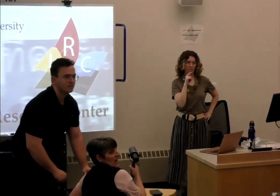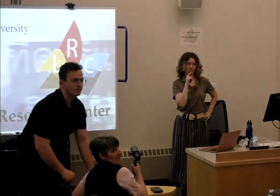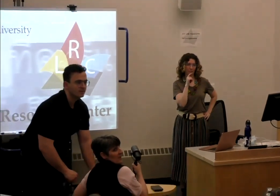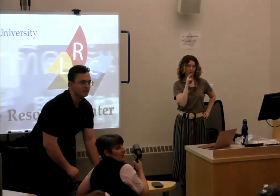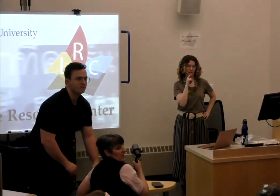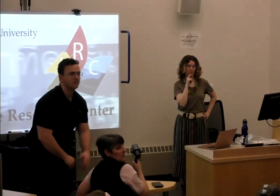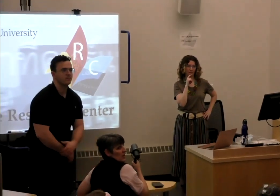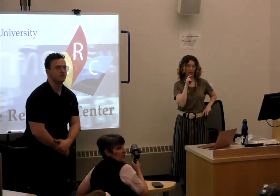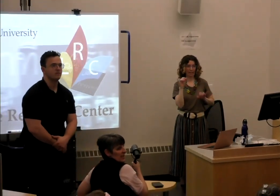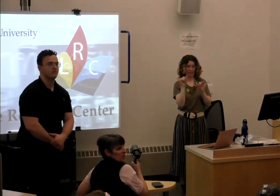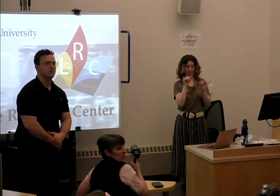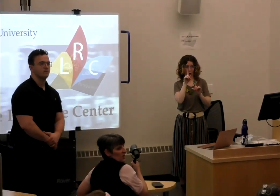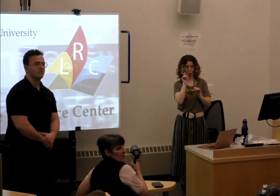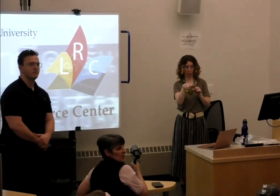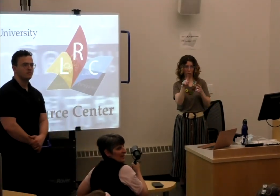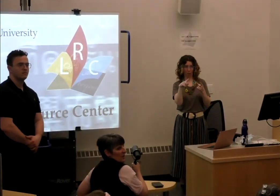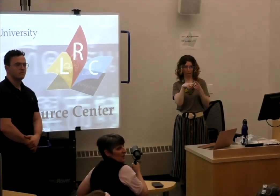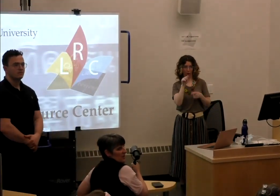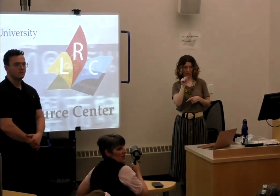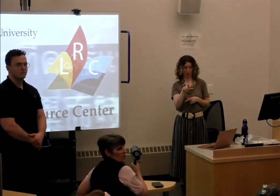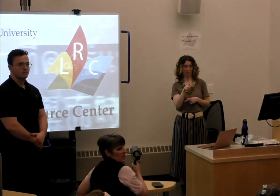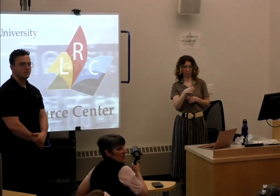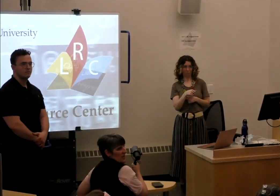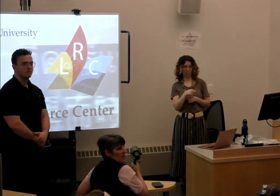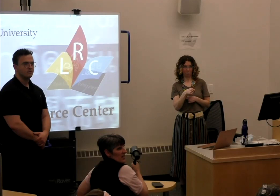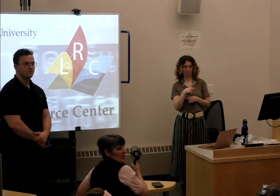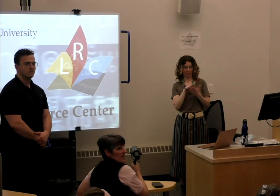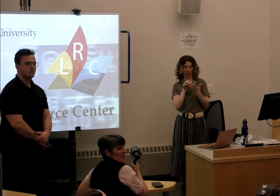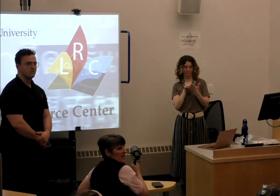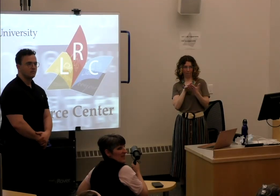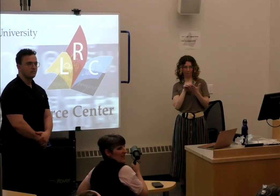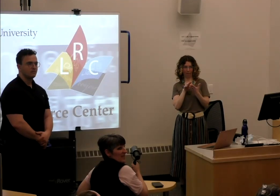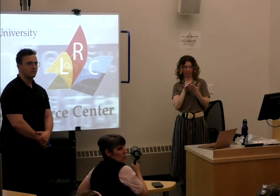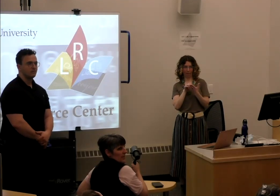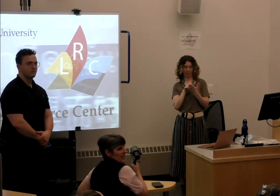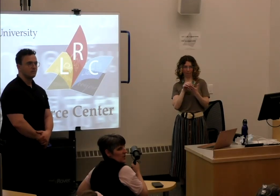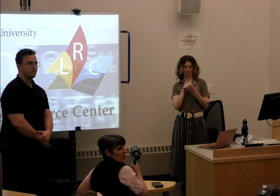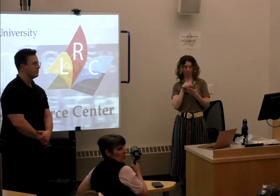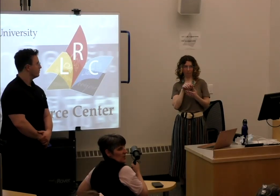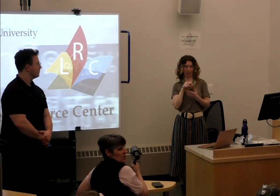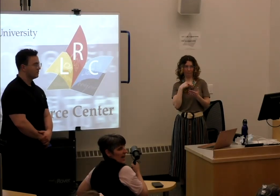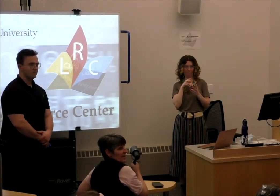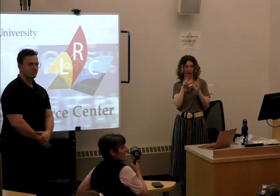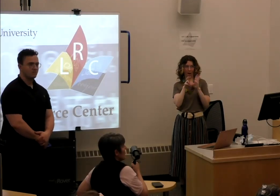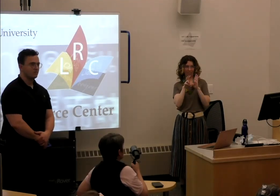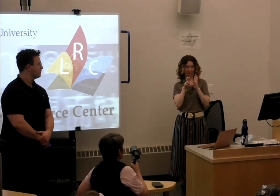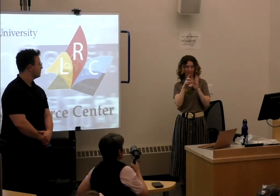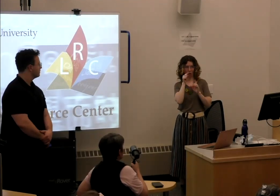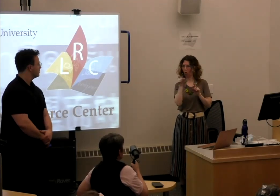So I have another similar question related to American Sign Language in other countries. So related to the question that was just